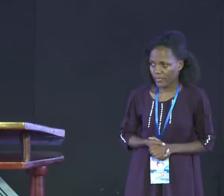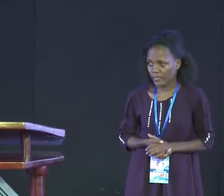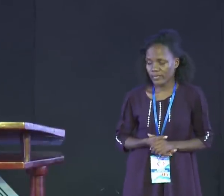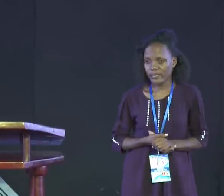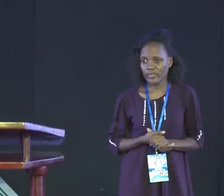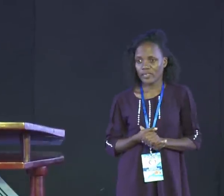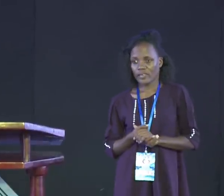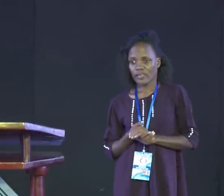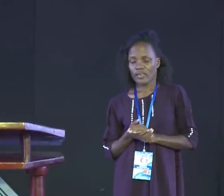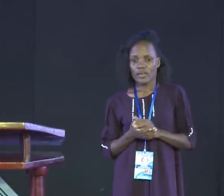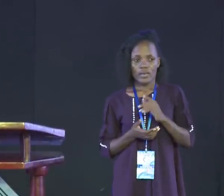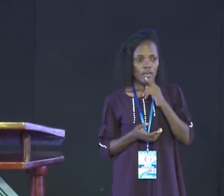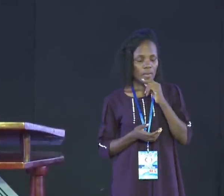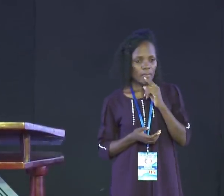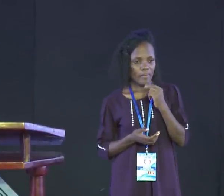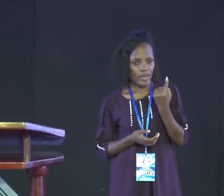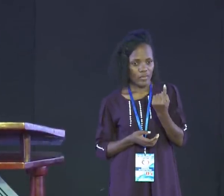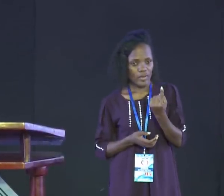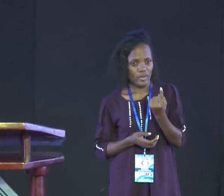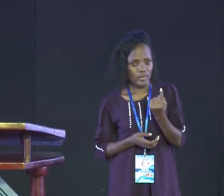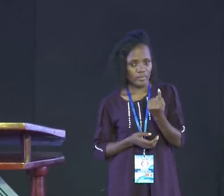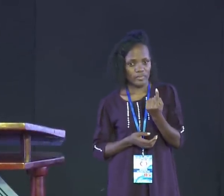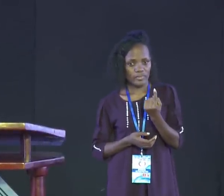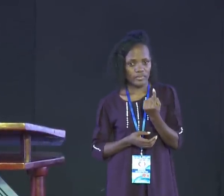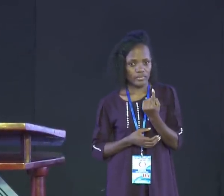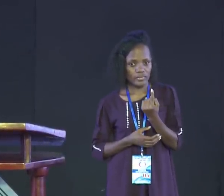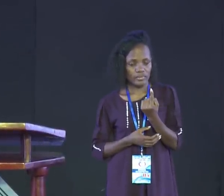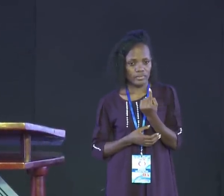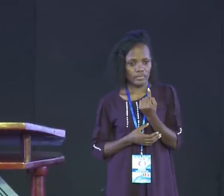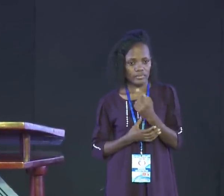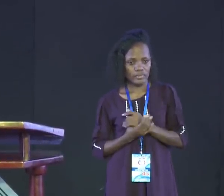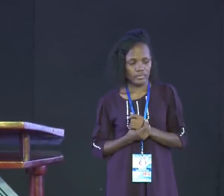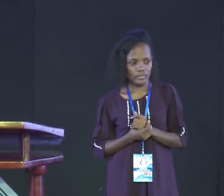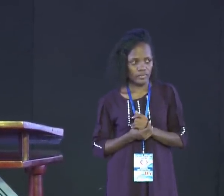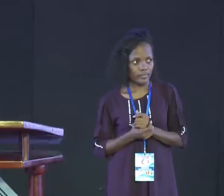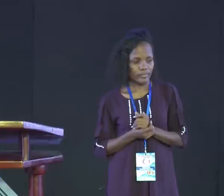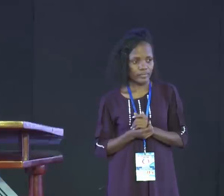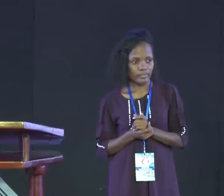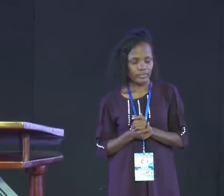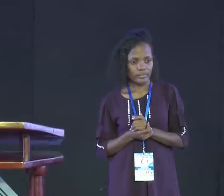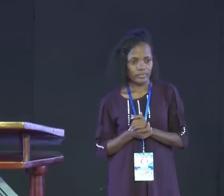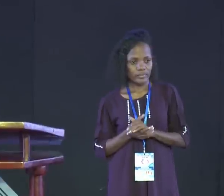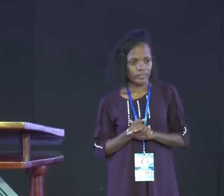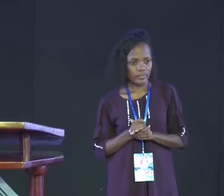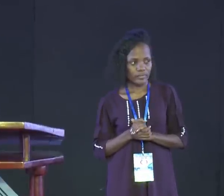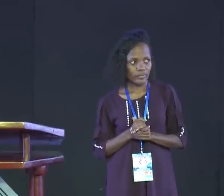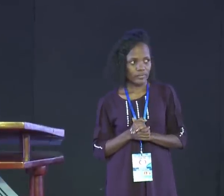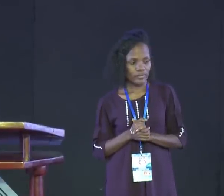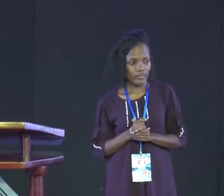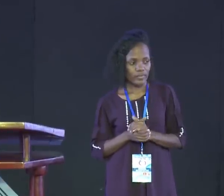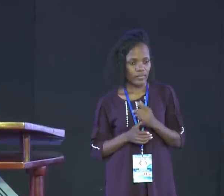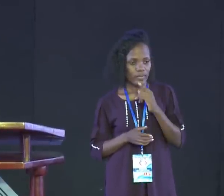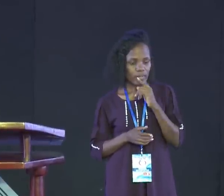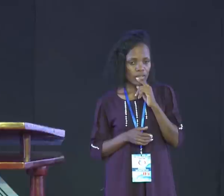Waliwo omwami. There is a certain man. Oh, husband. Waliwo